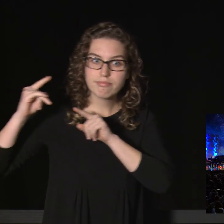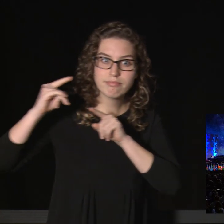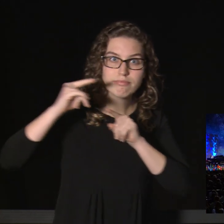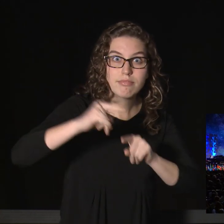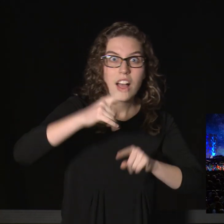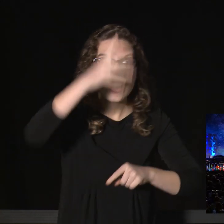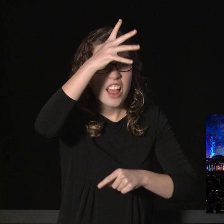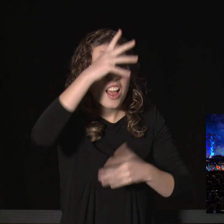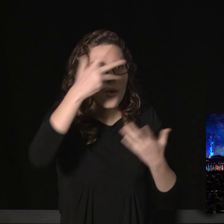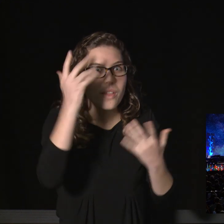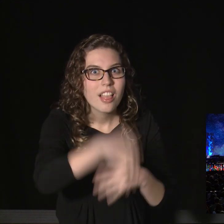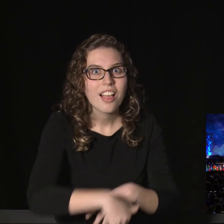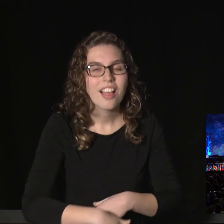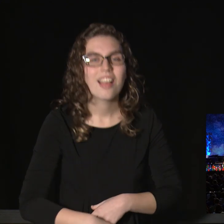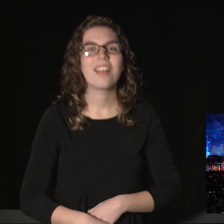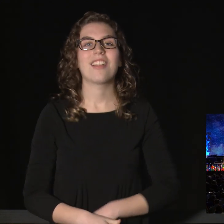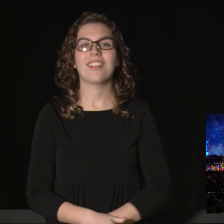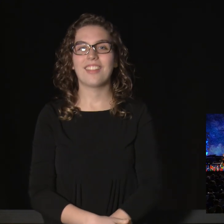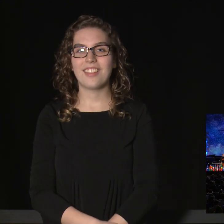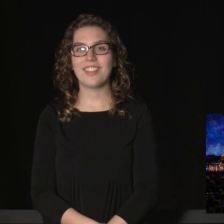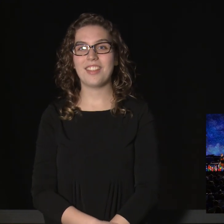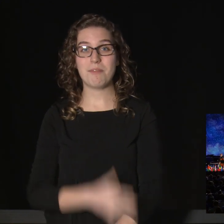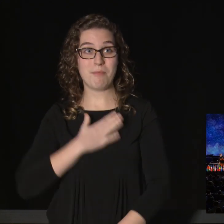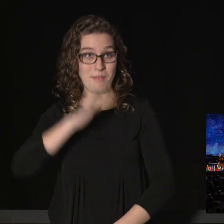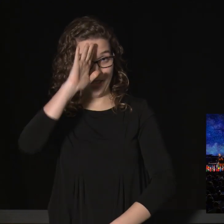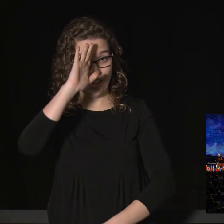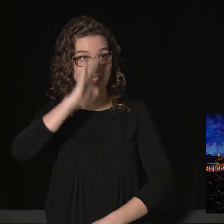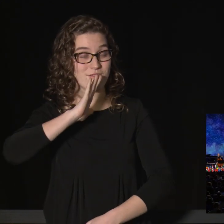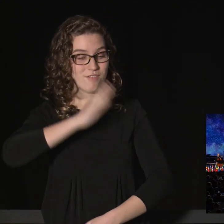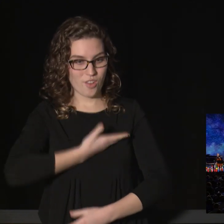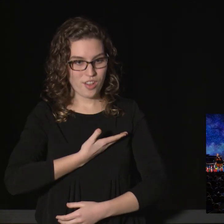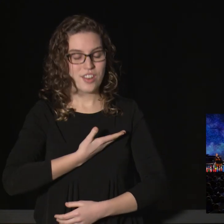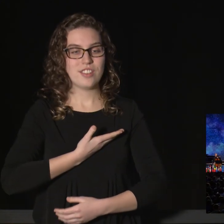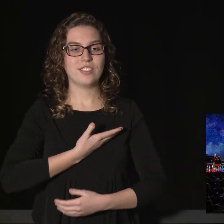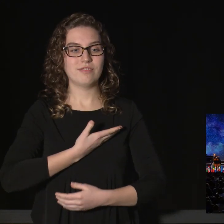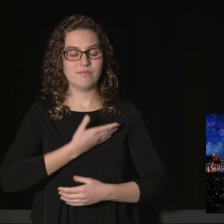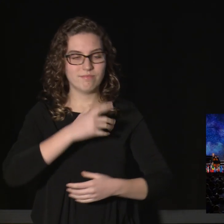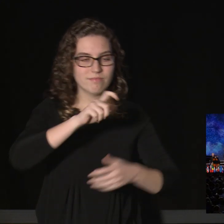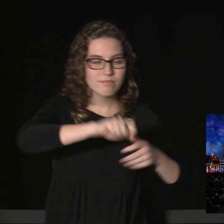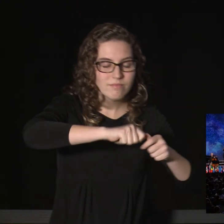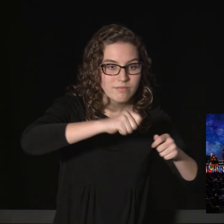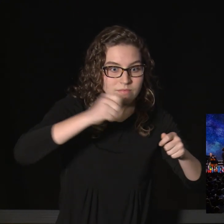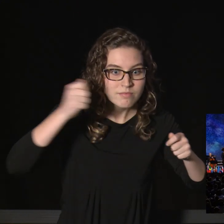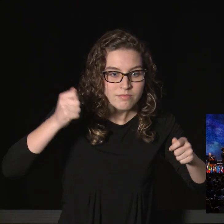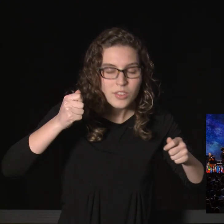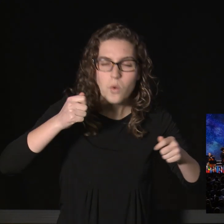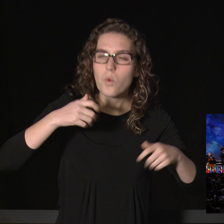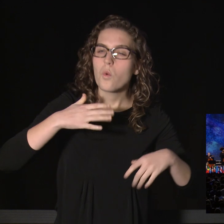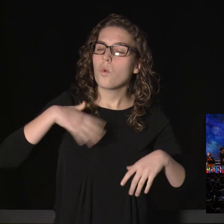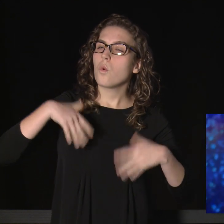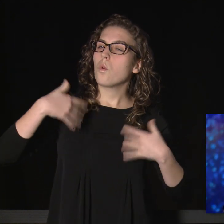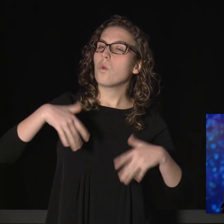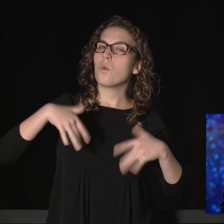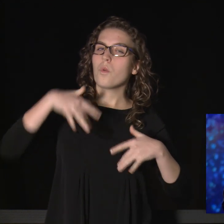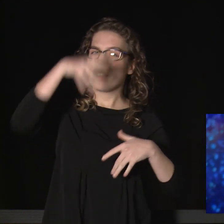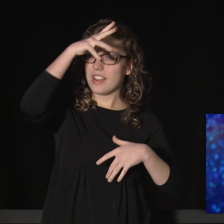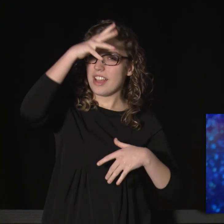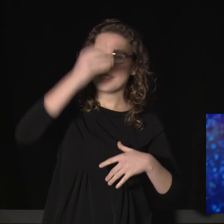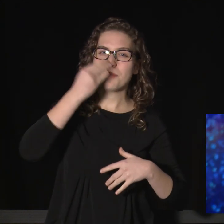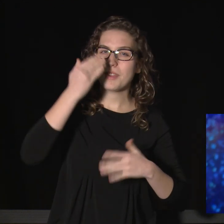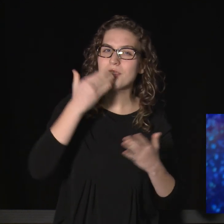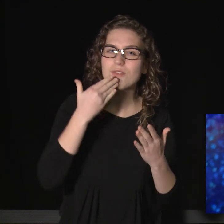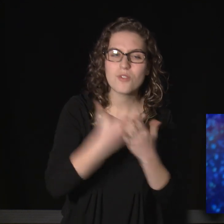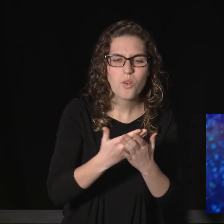Dad, what is that? My daughter Abigail is going to come and take the lid off and smell. Ooh, Dad, that smells good. What did you put